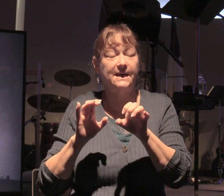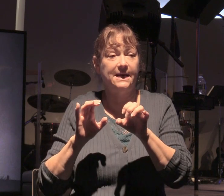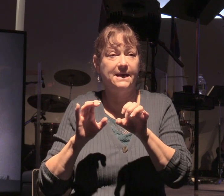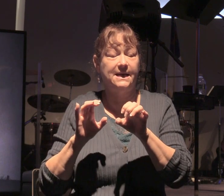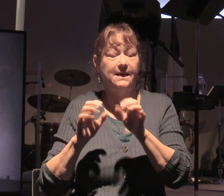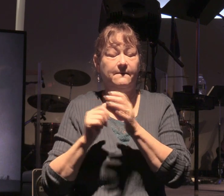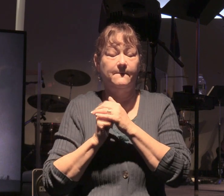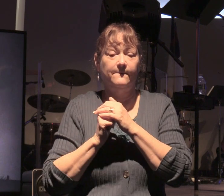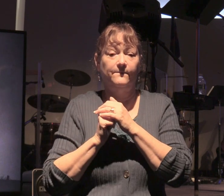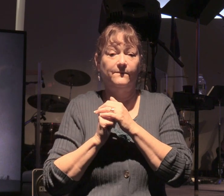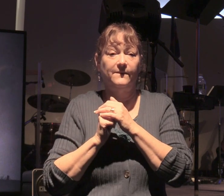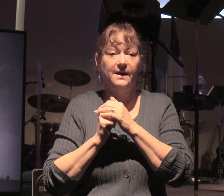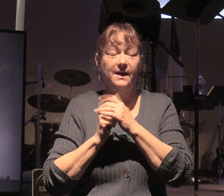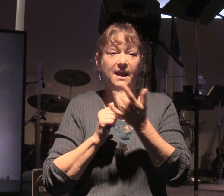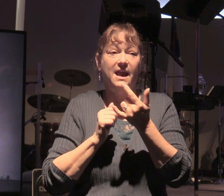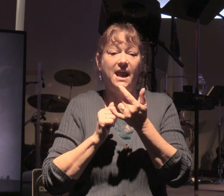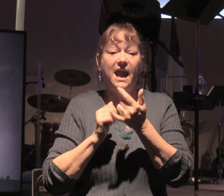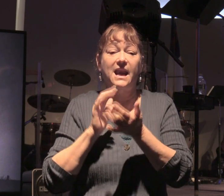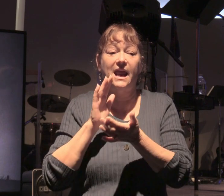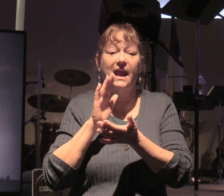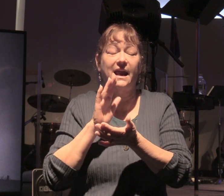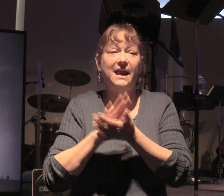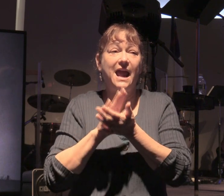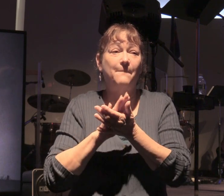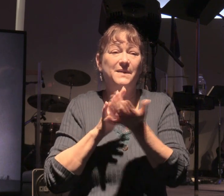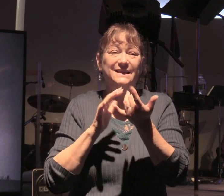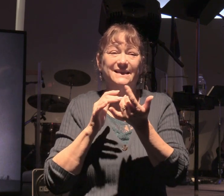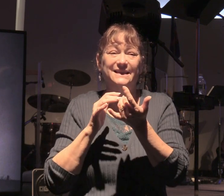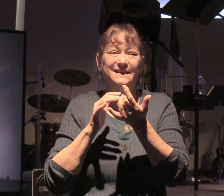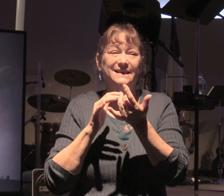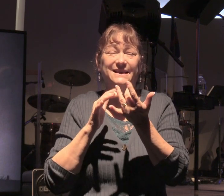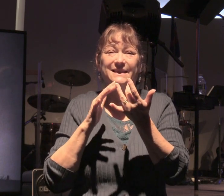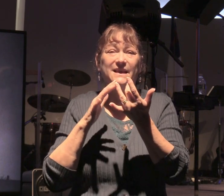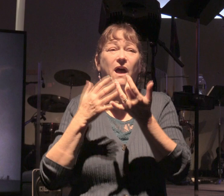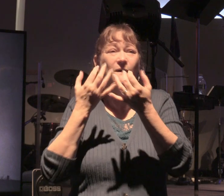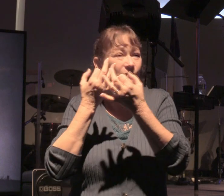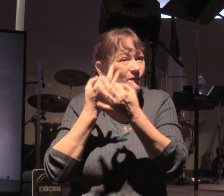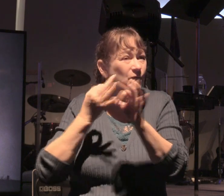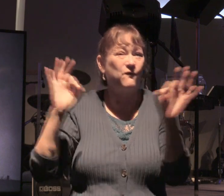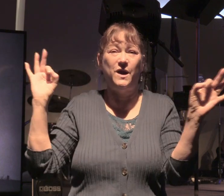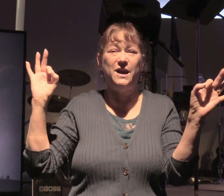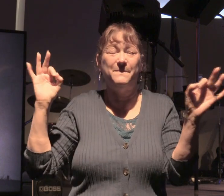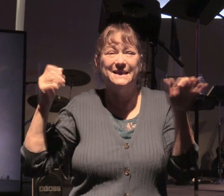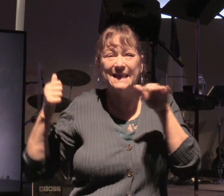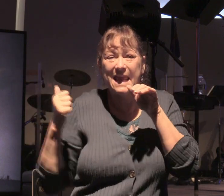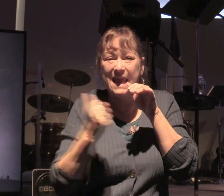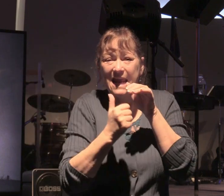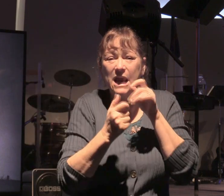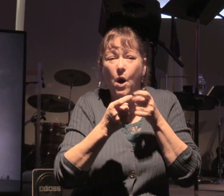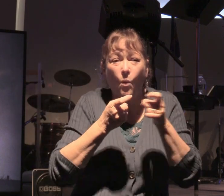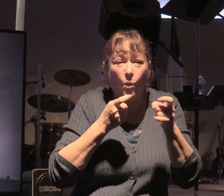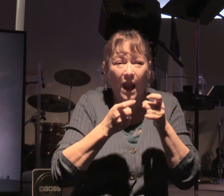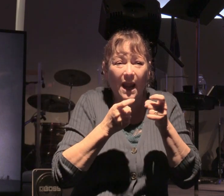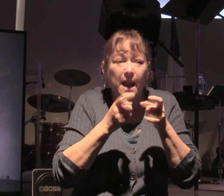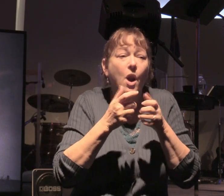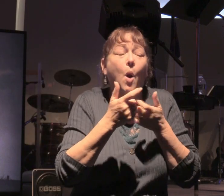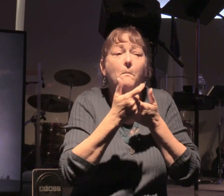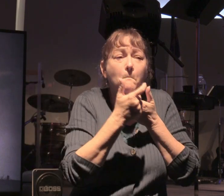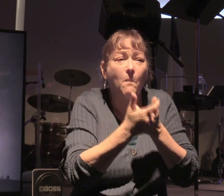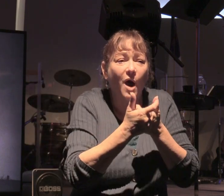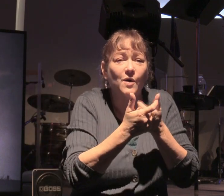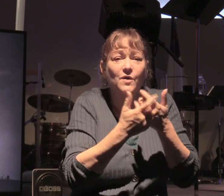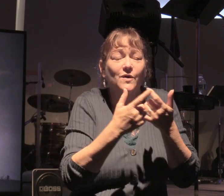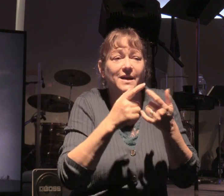by treating campus expression as something to be hidden, regulated, and monitored instead